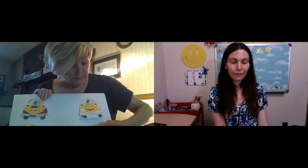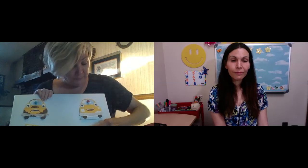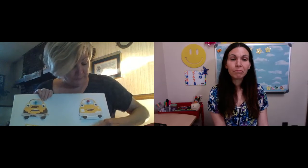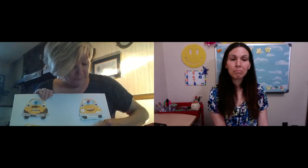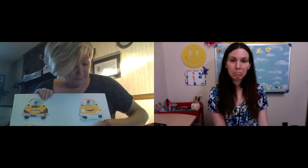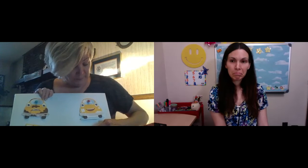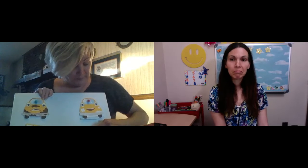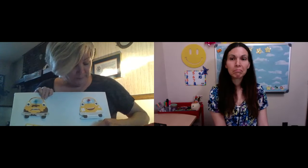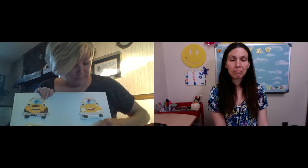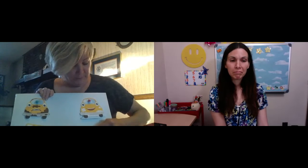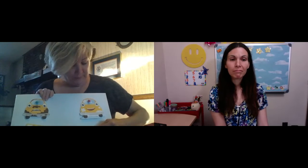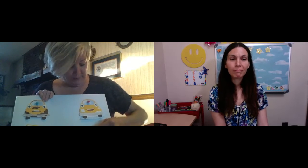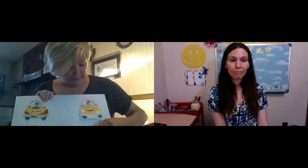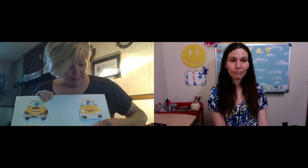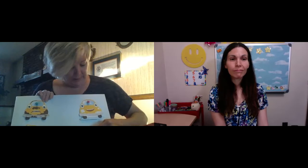clean.